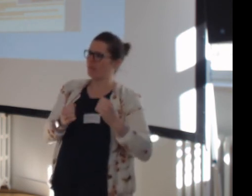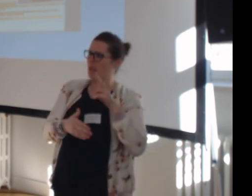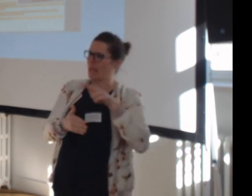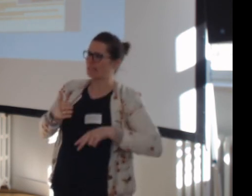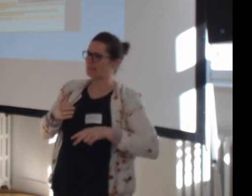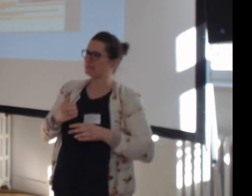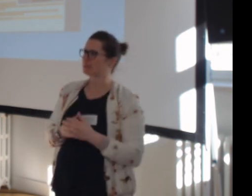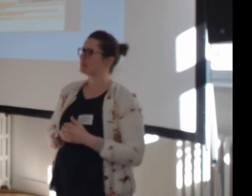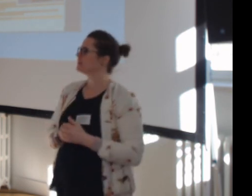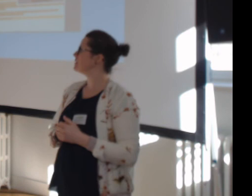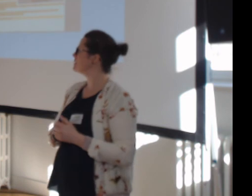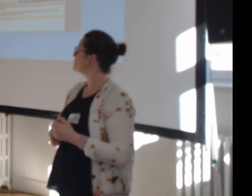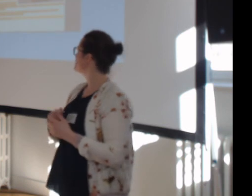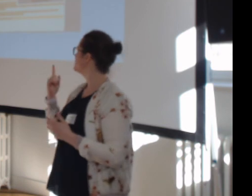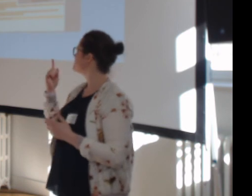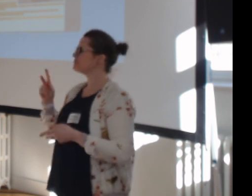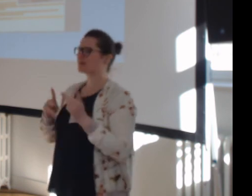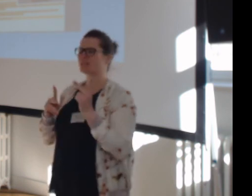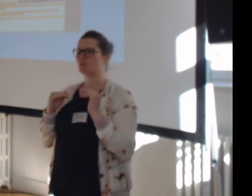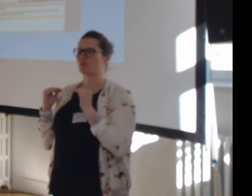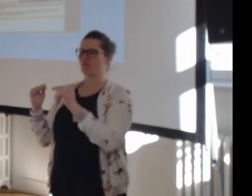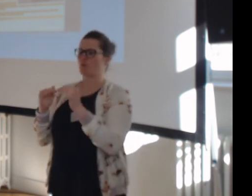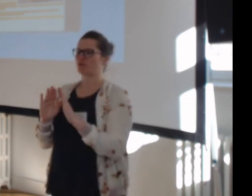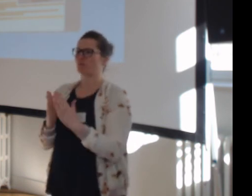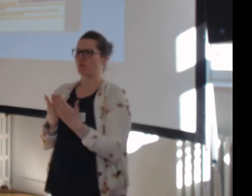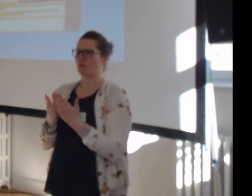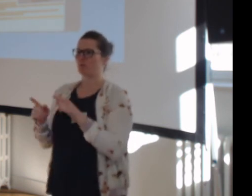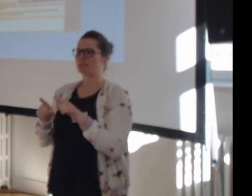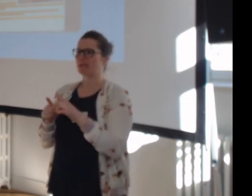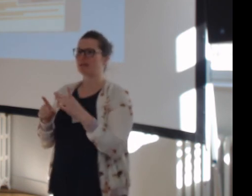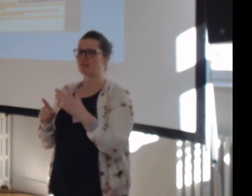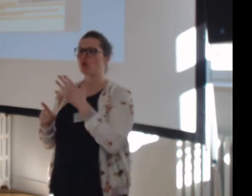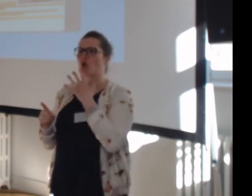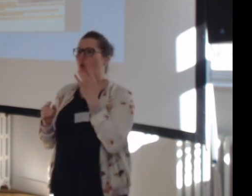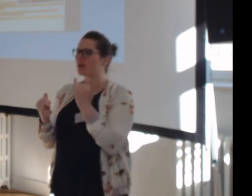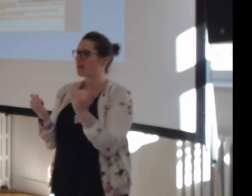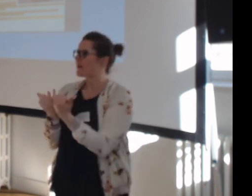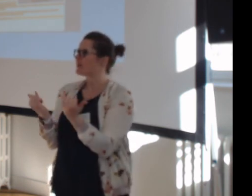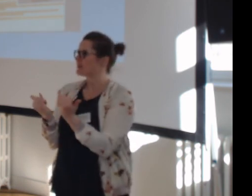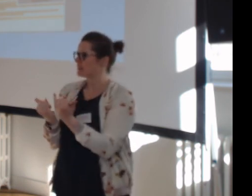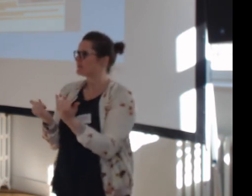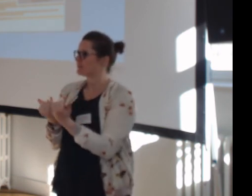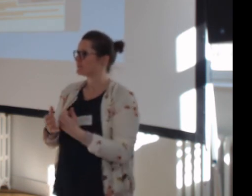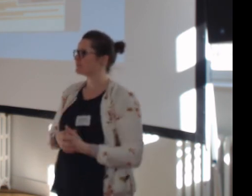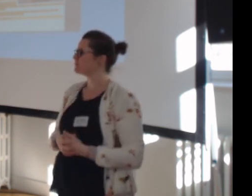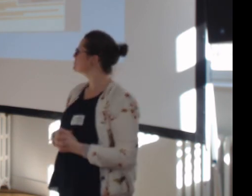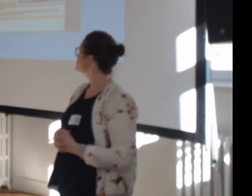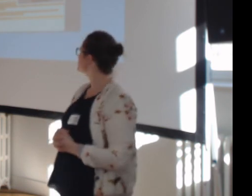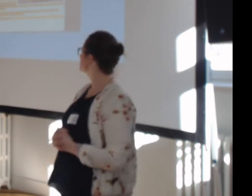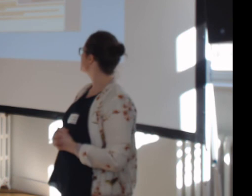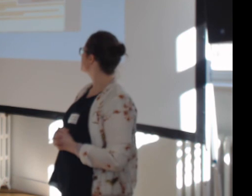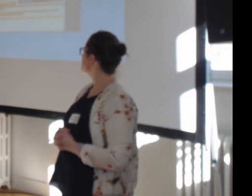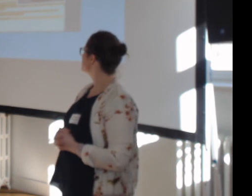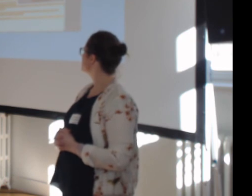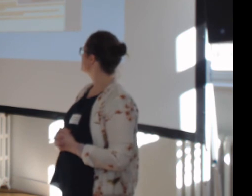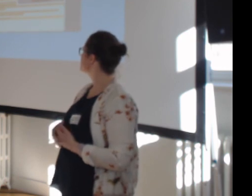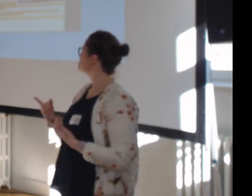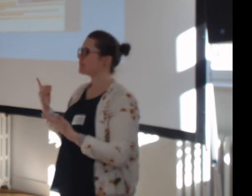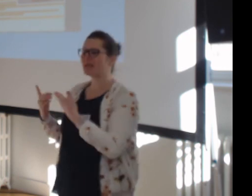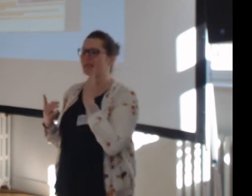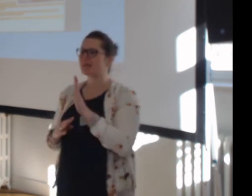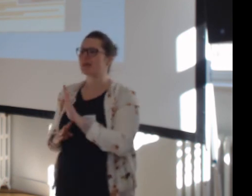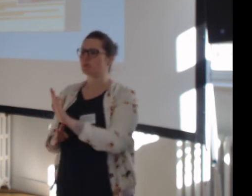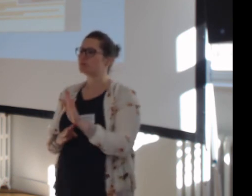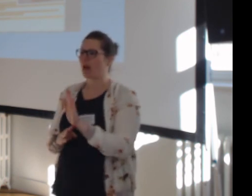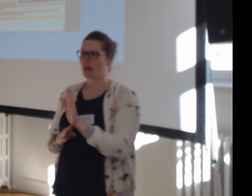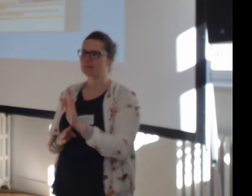closer to a universal book. You could change the colors and so on. I don't have a demonstration of it, but